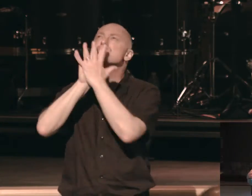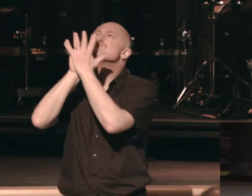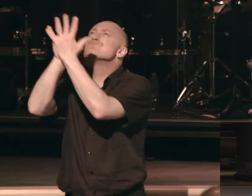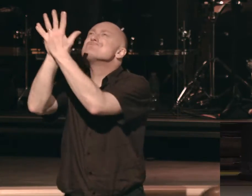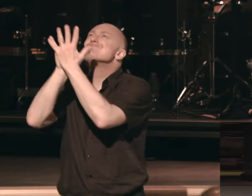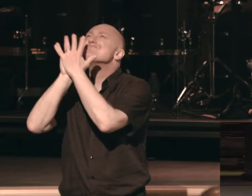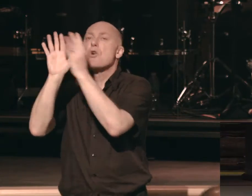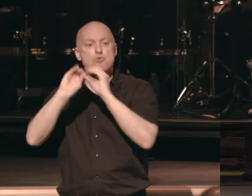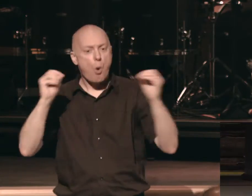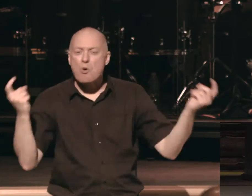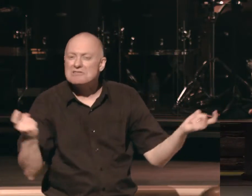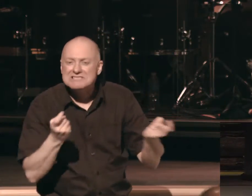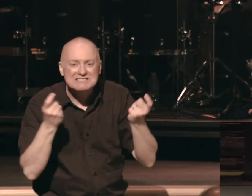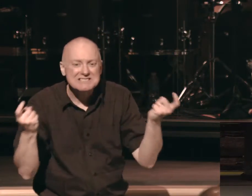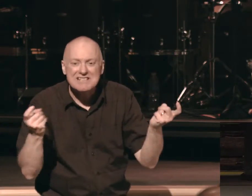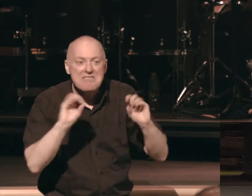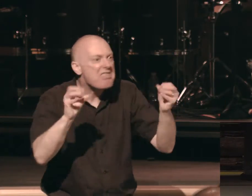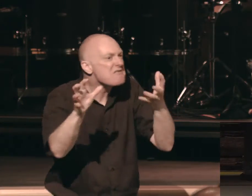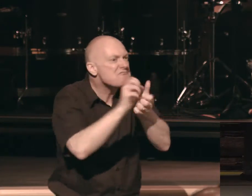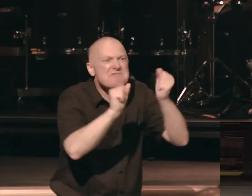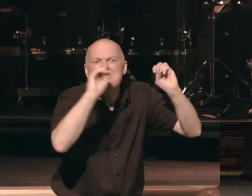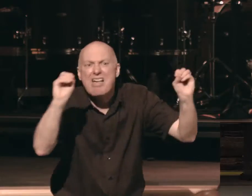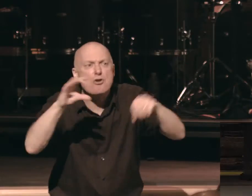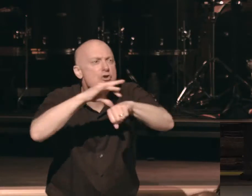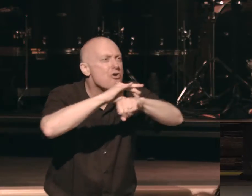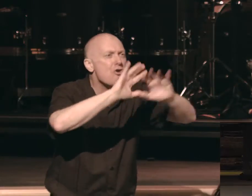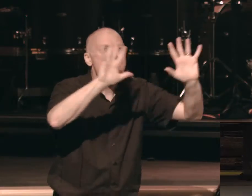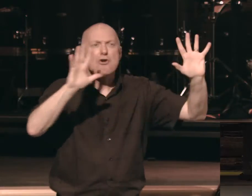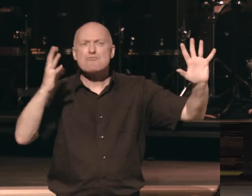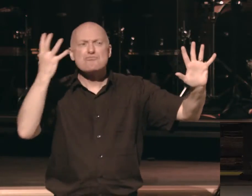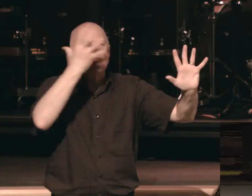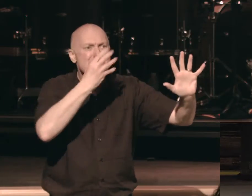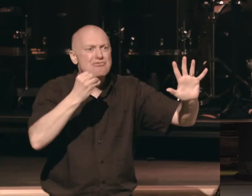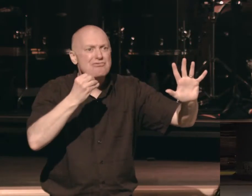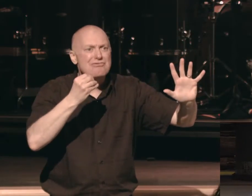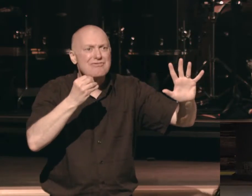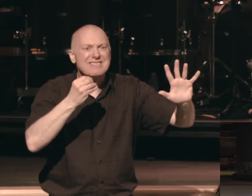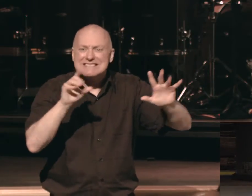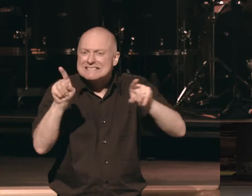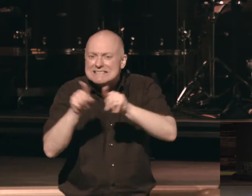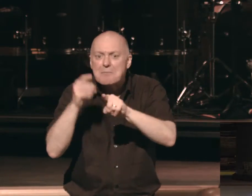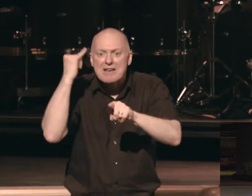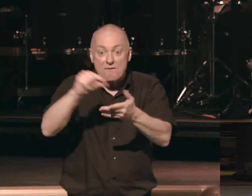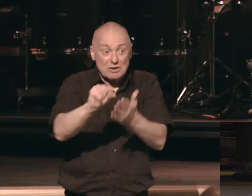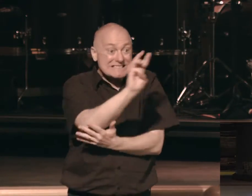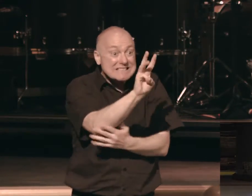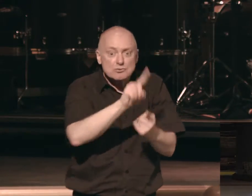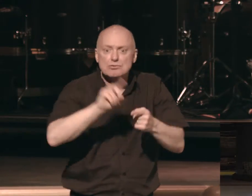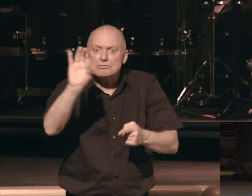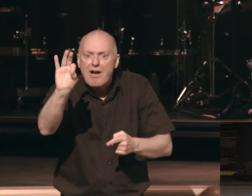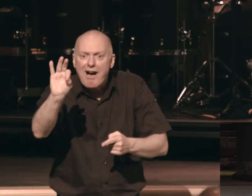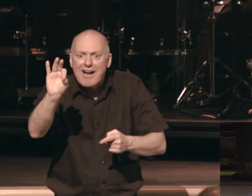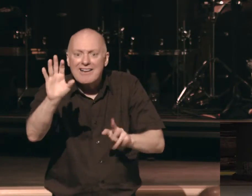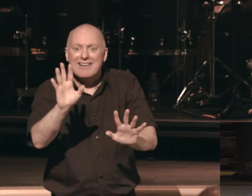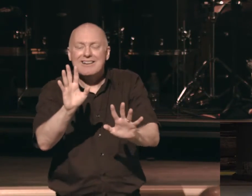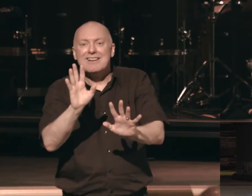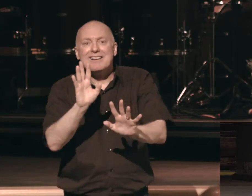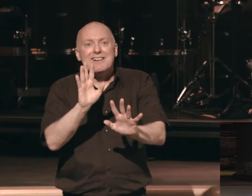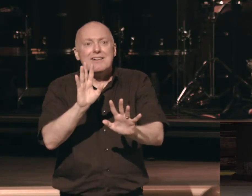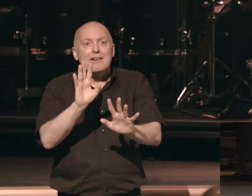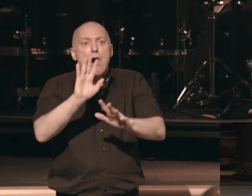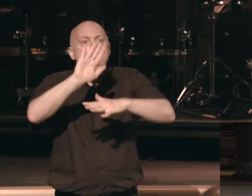had not ruined the earth. It's making us think back upon that. Verses 6 to 9 then are foretelling the time when all